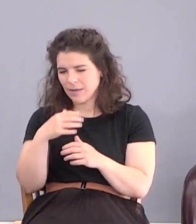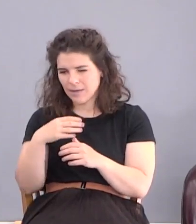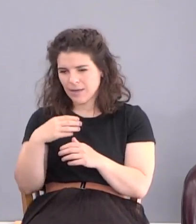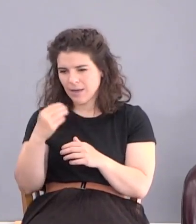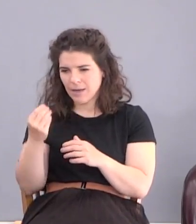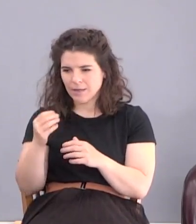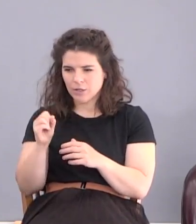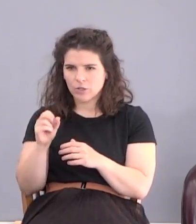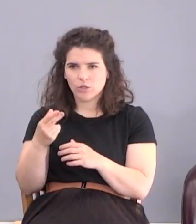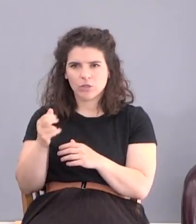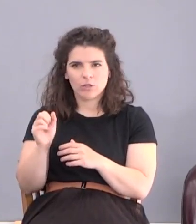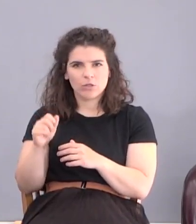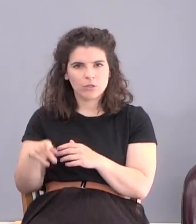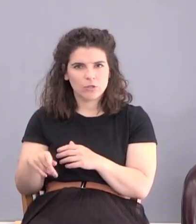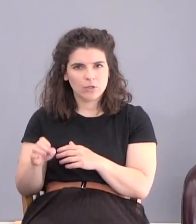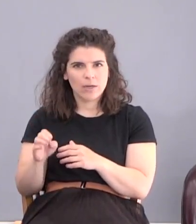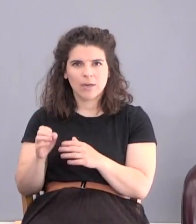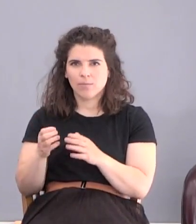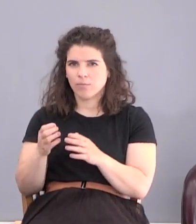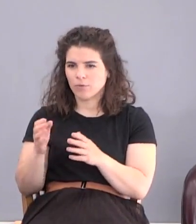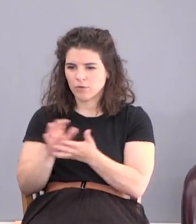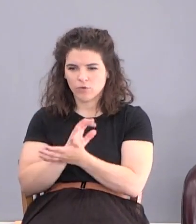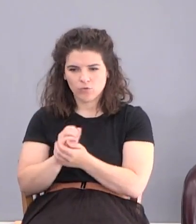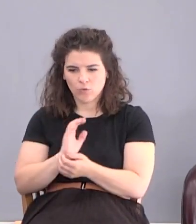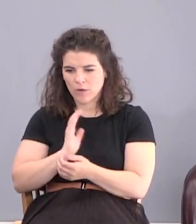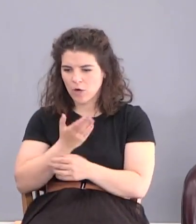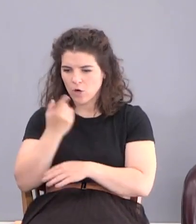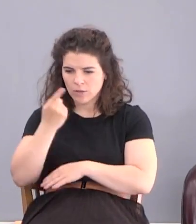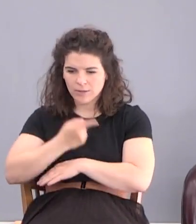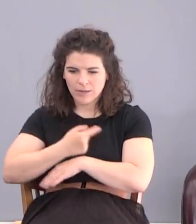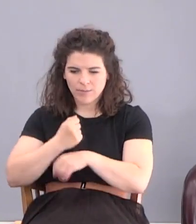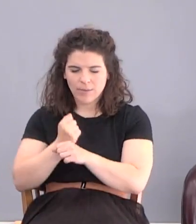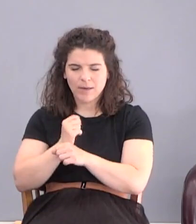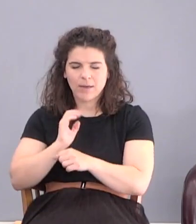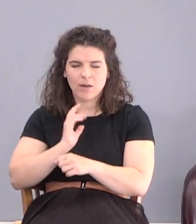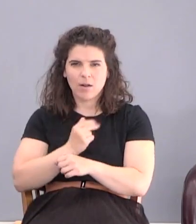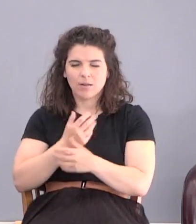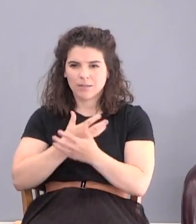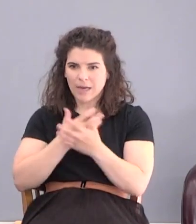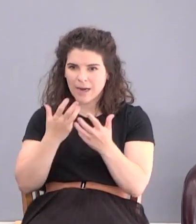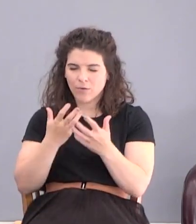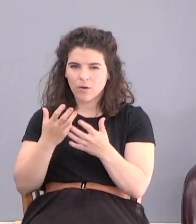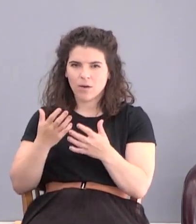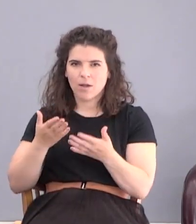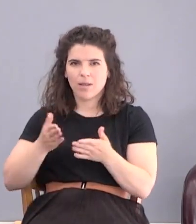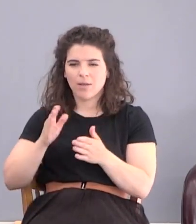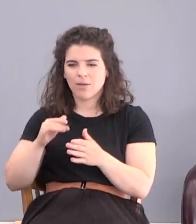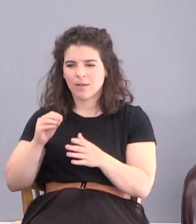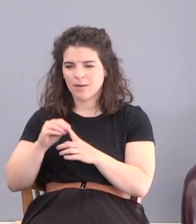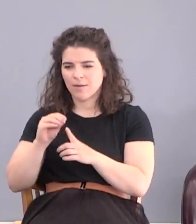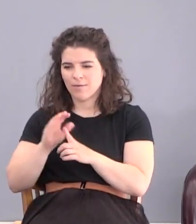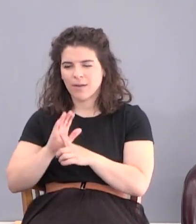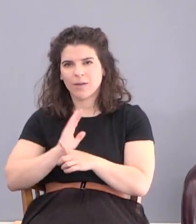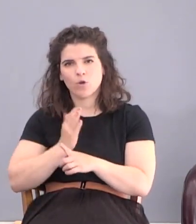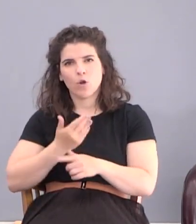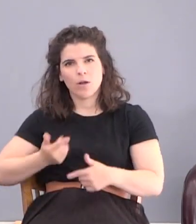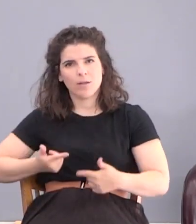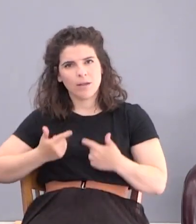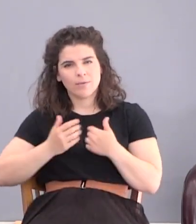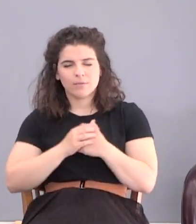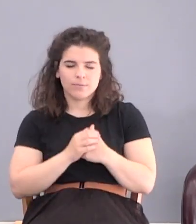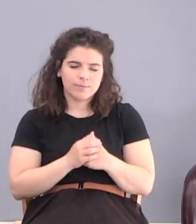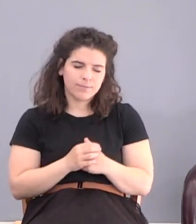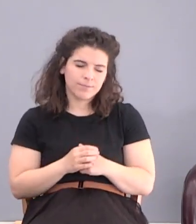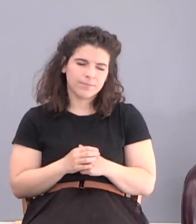That's not what's that's ruining our day and making us angry and allowing that to affect our lives. So look